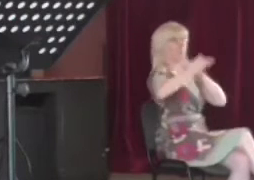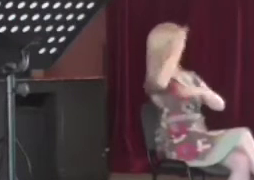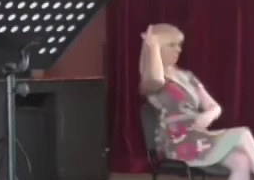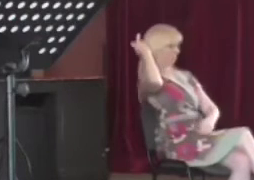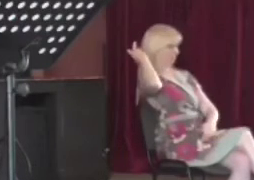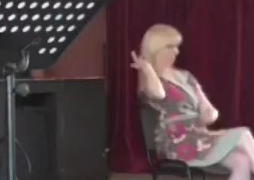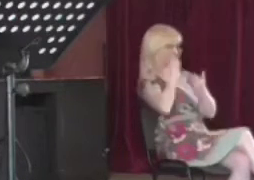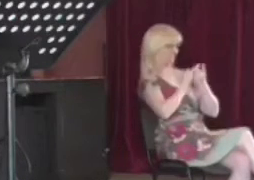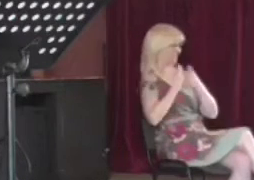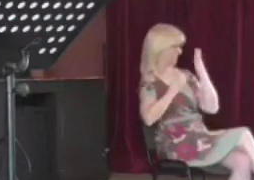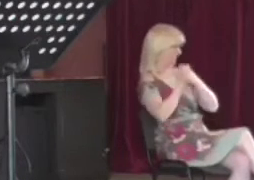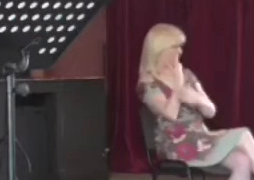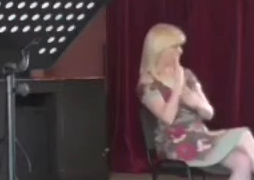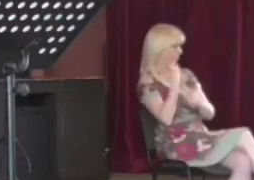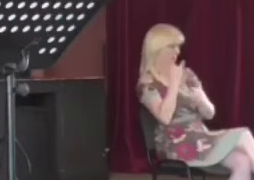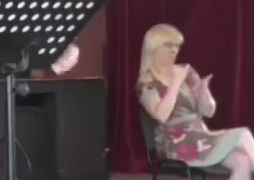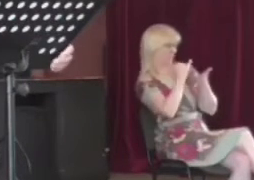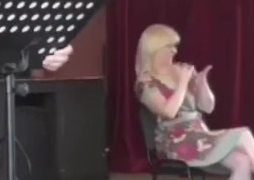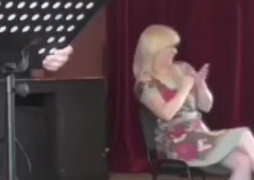And